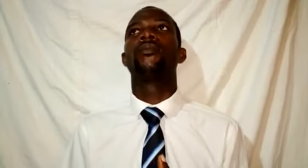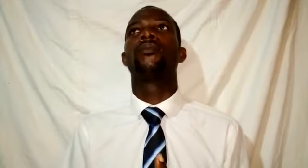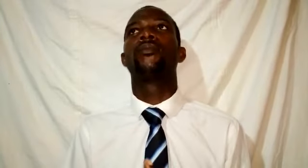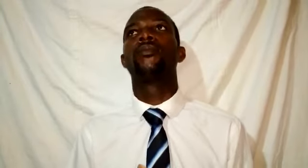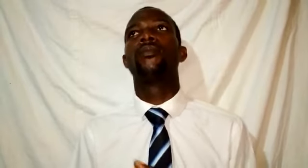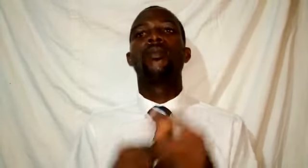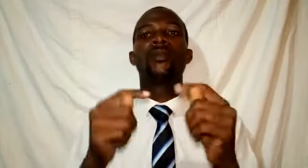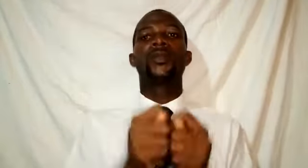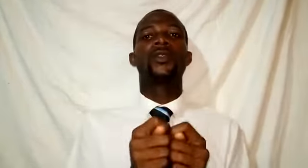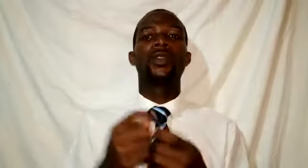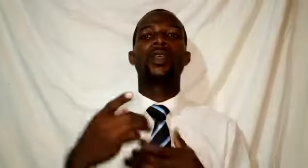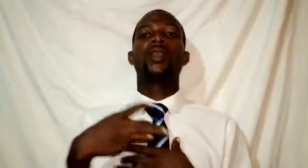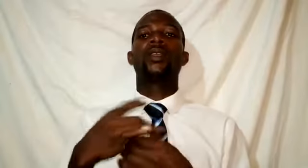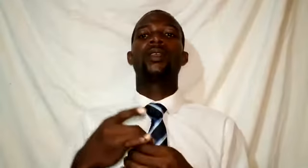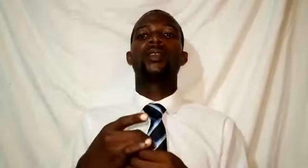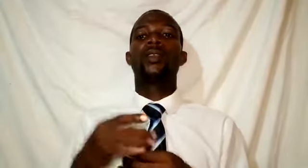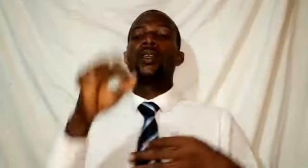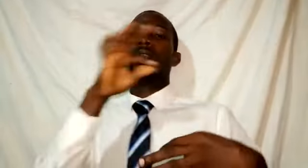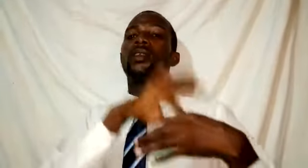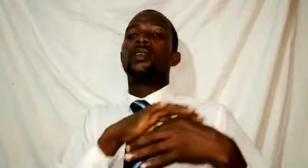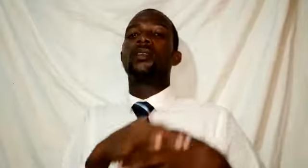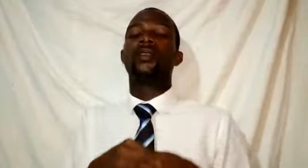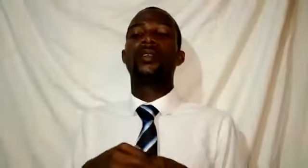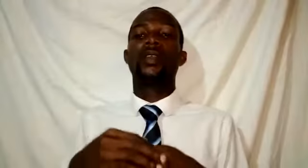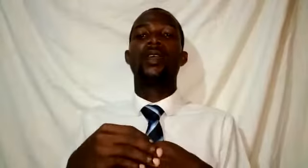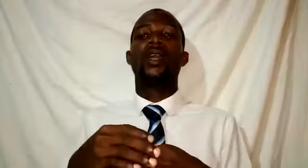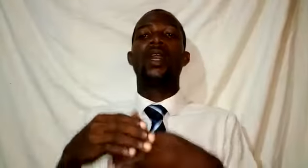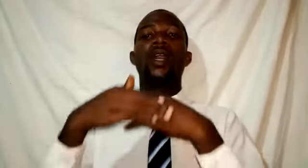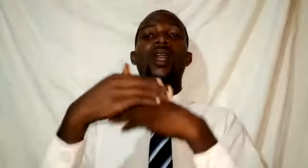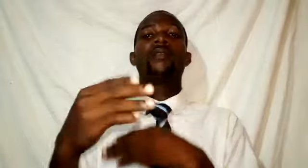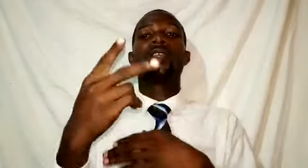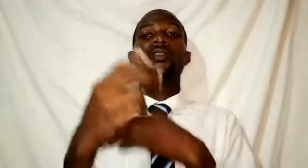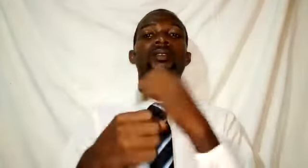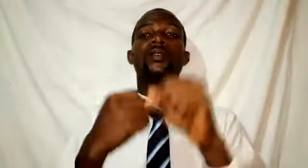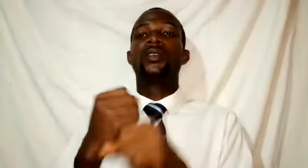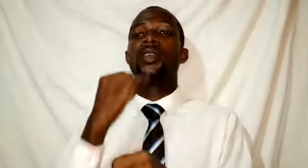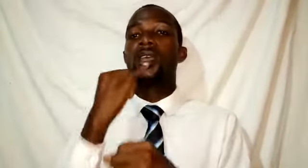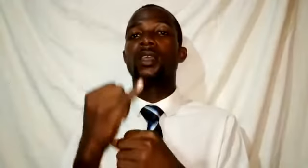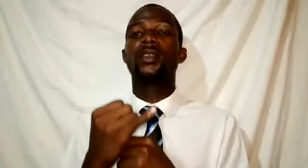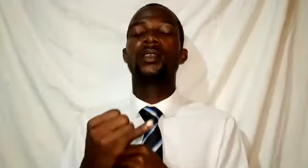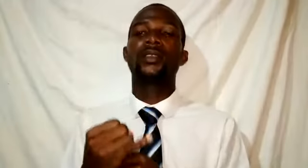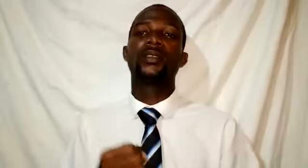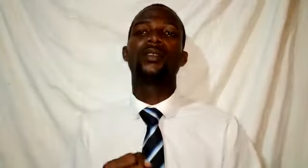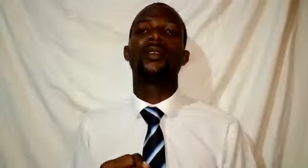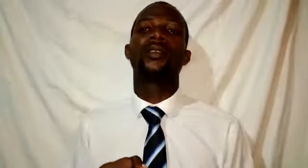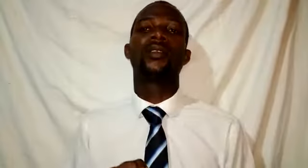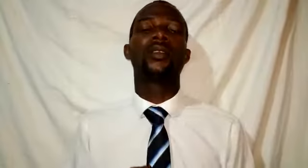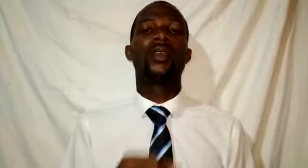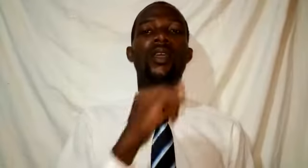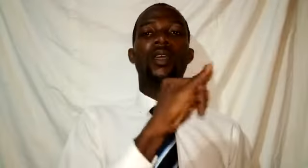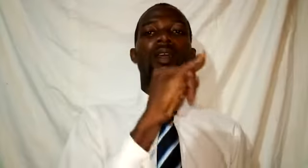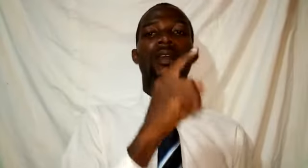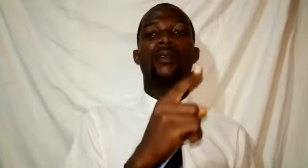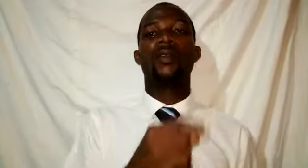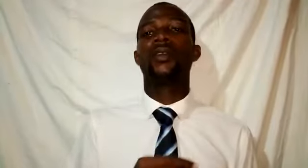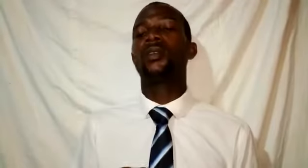Total interest earned after 2 years is I1 plus